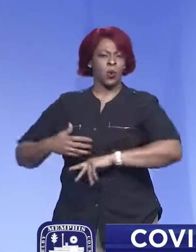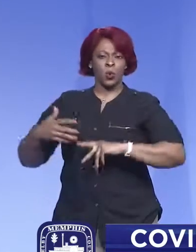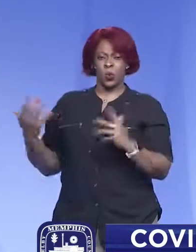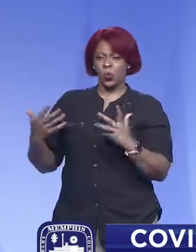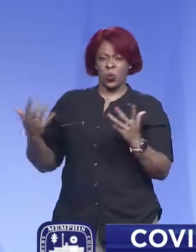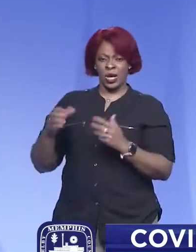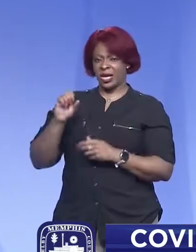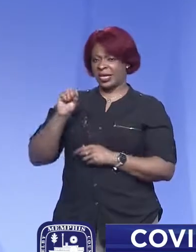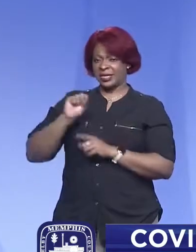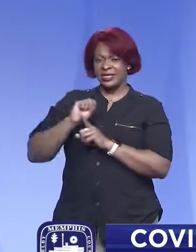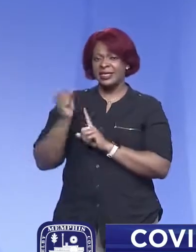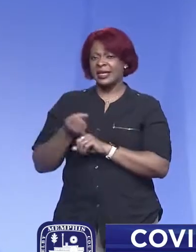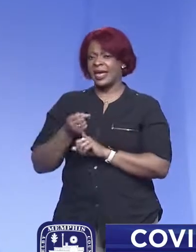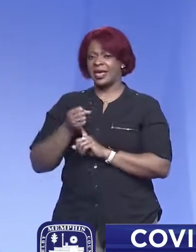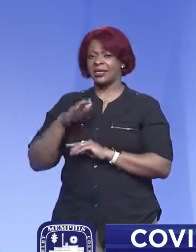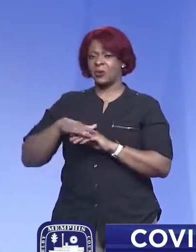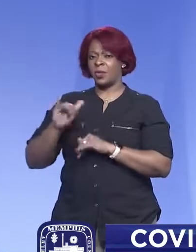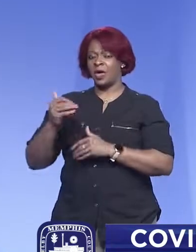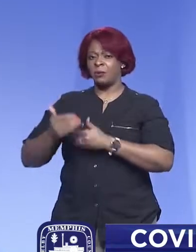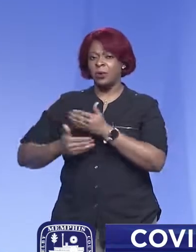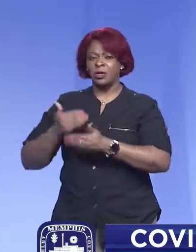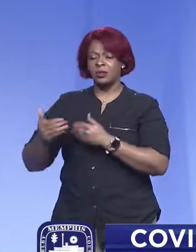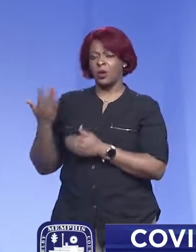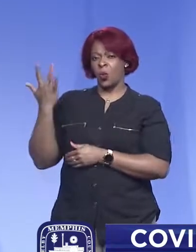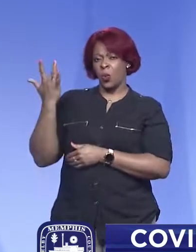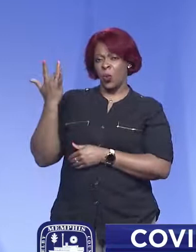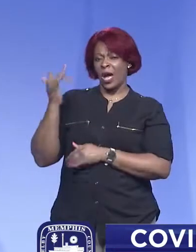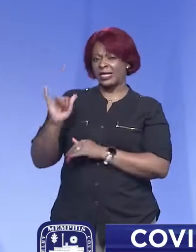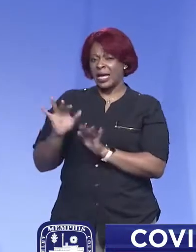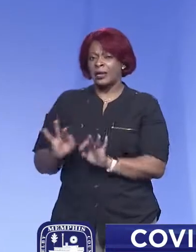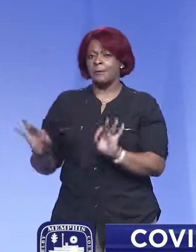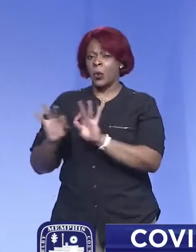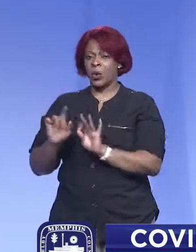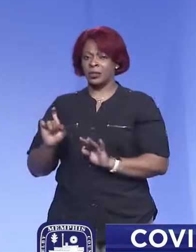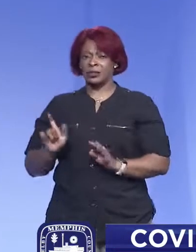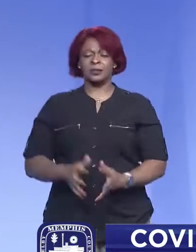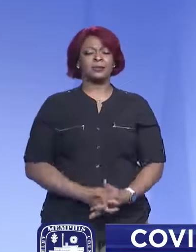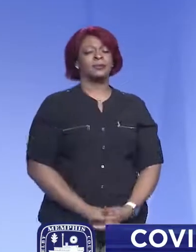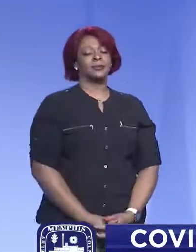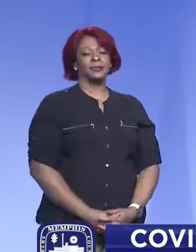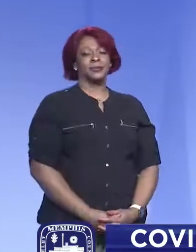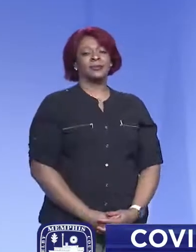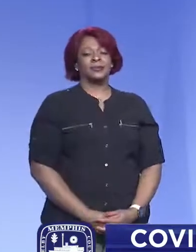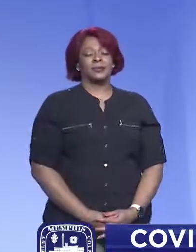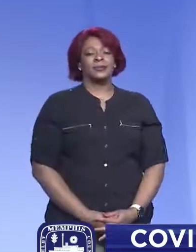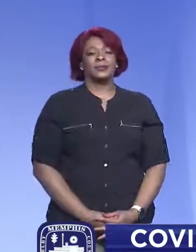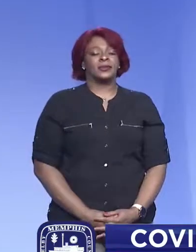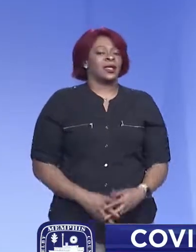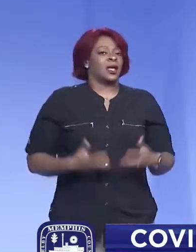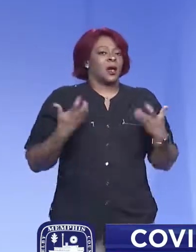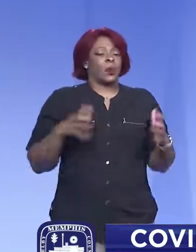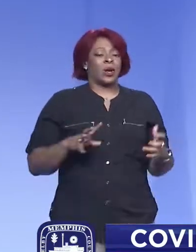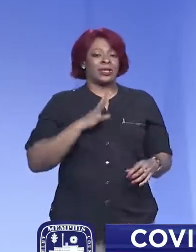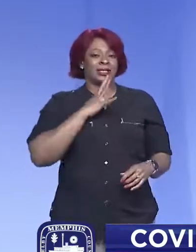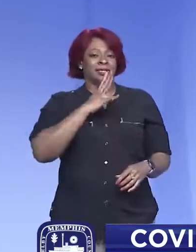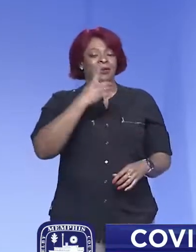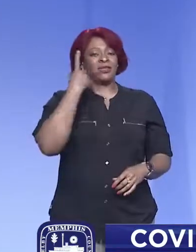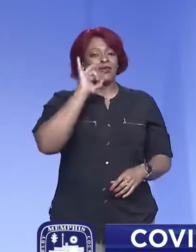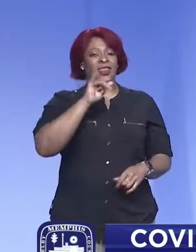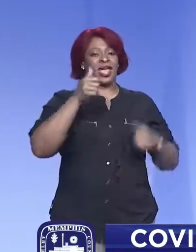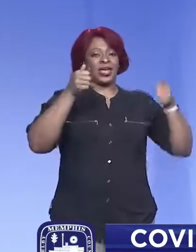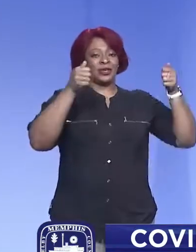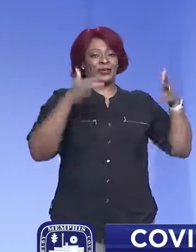status on that process, and why is that so important? Well, I don't want to speak for the